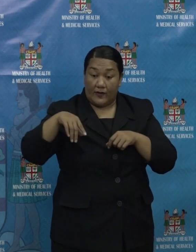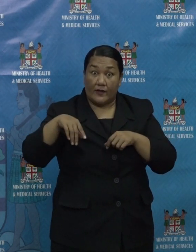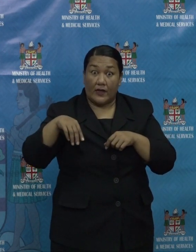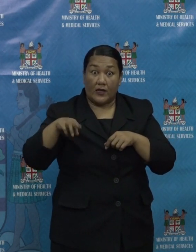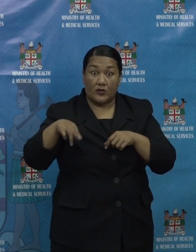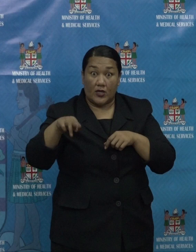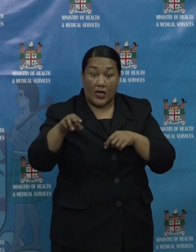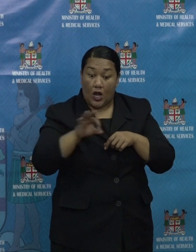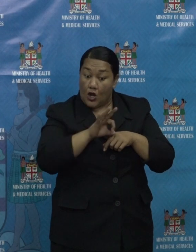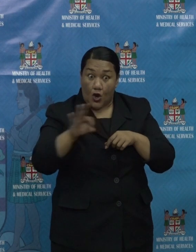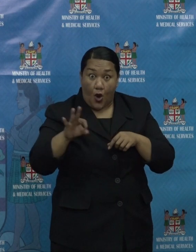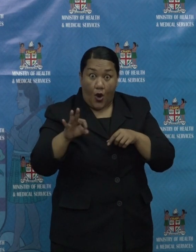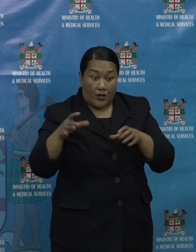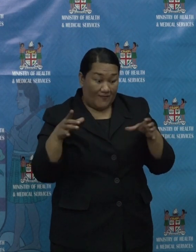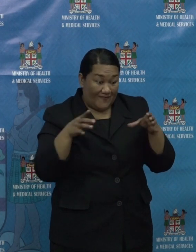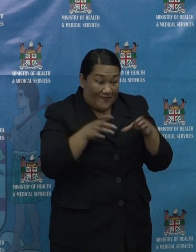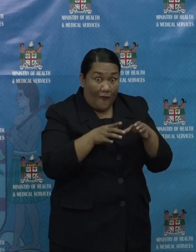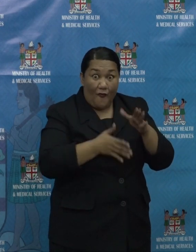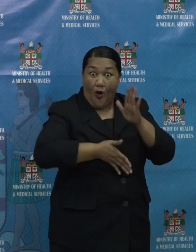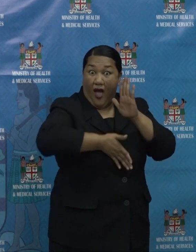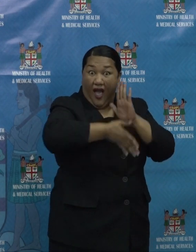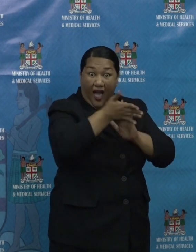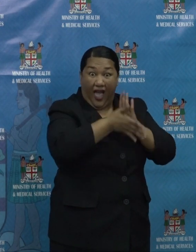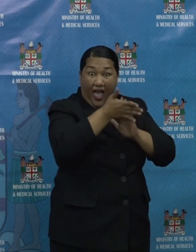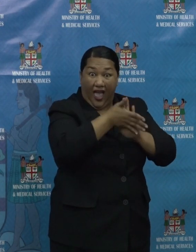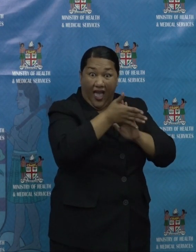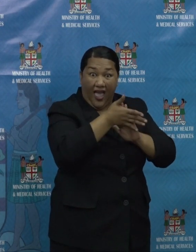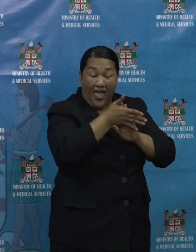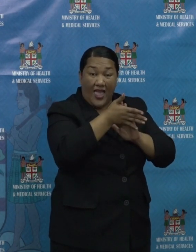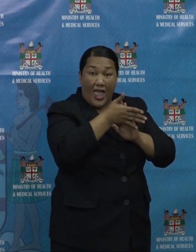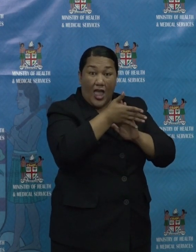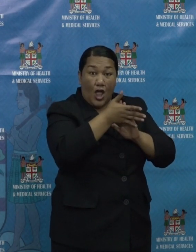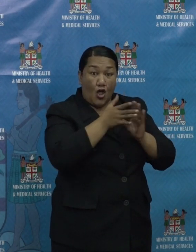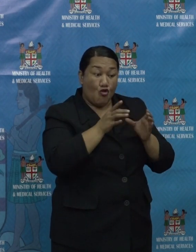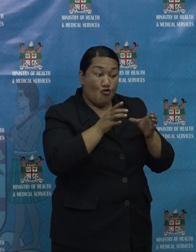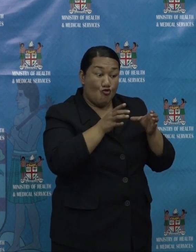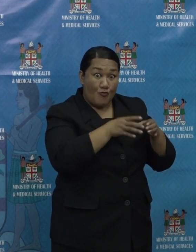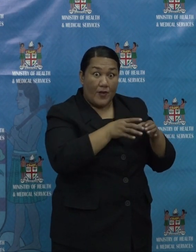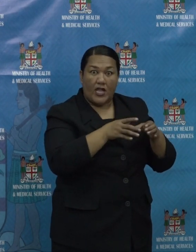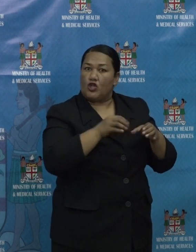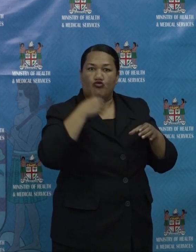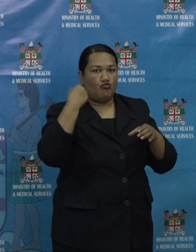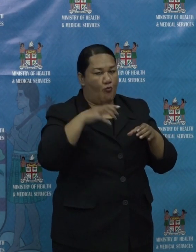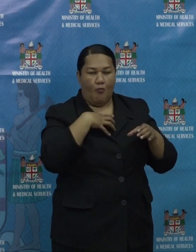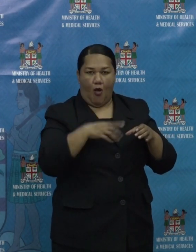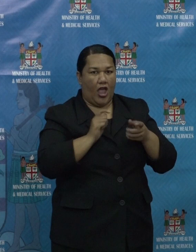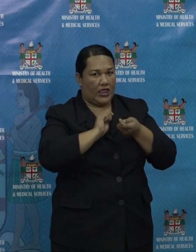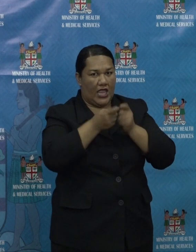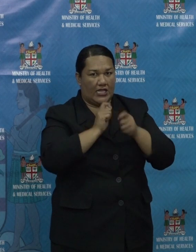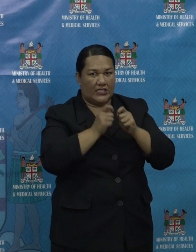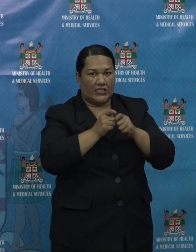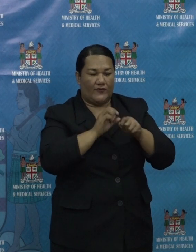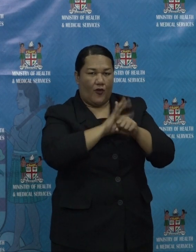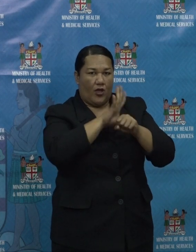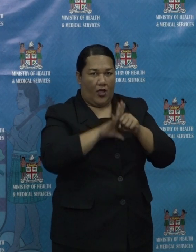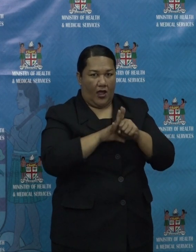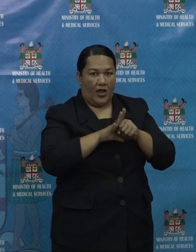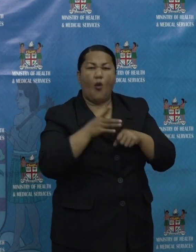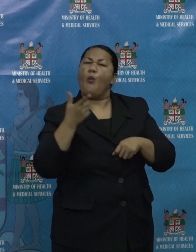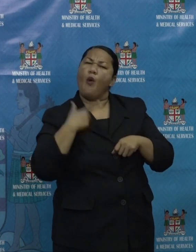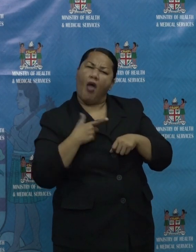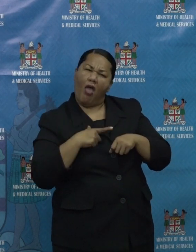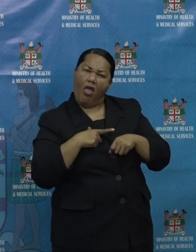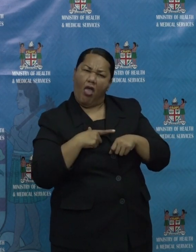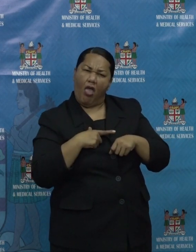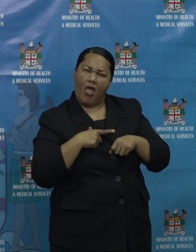a group that is at high risk for developing severe COVID, you will no longer be tested for COVID-19. So why are we doing this